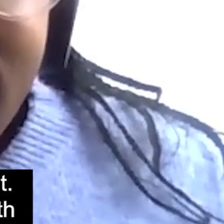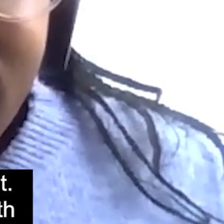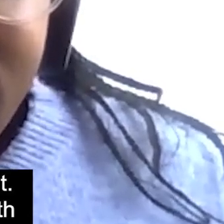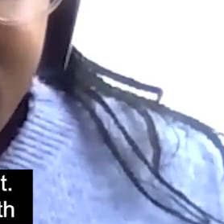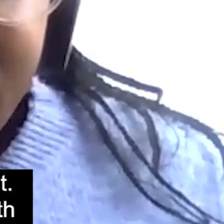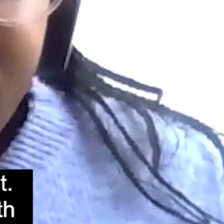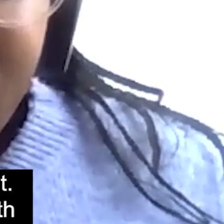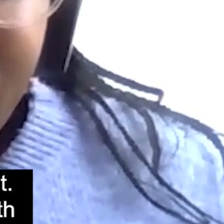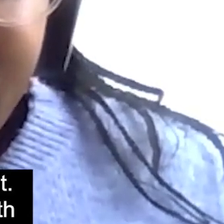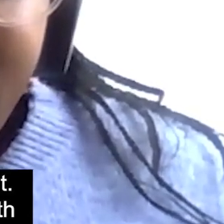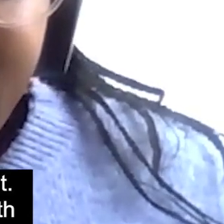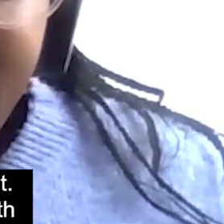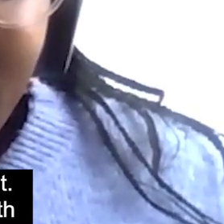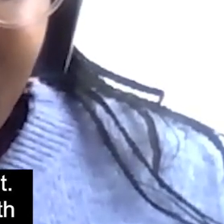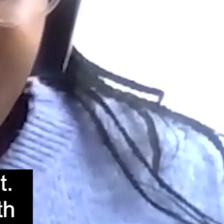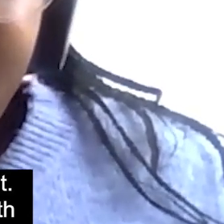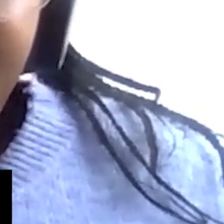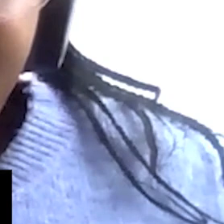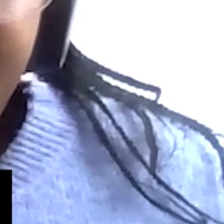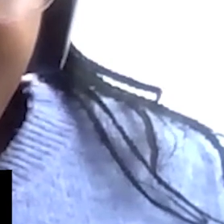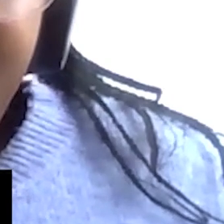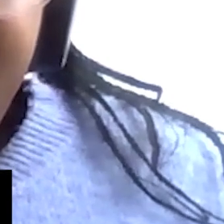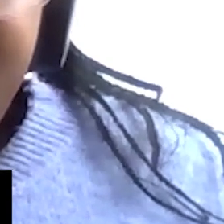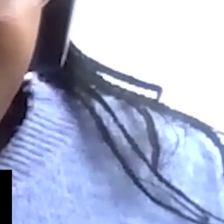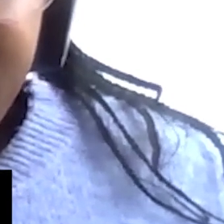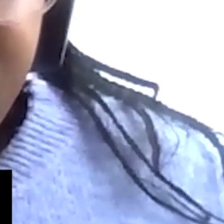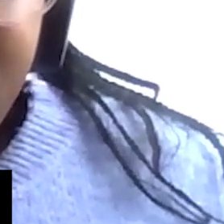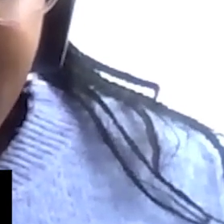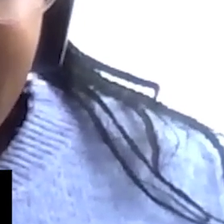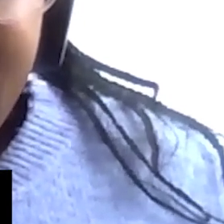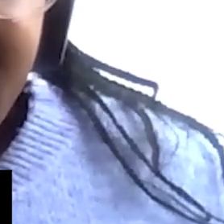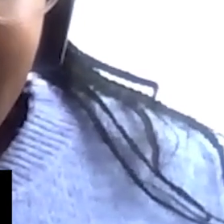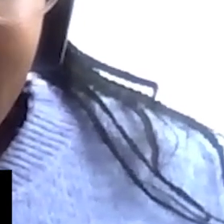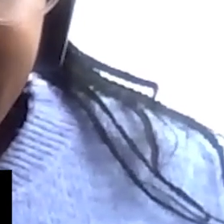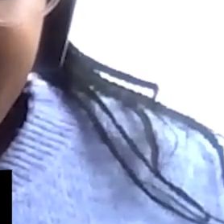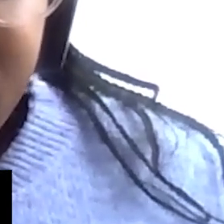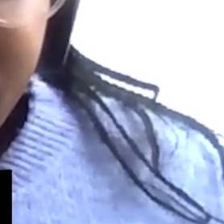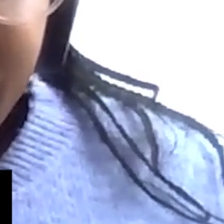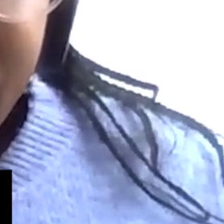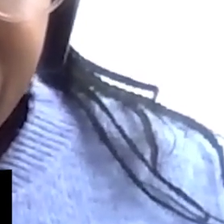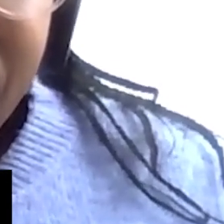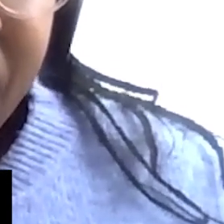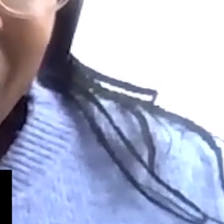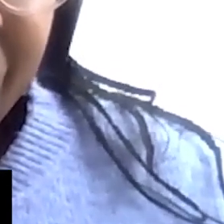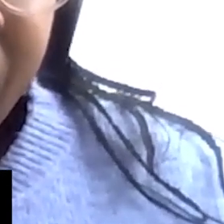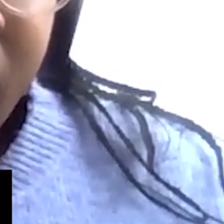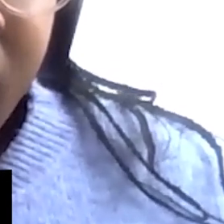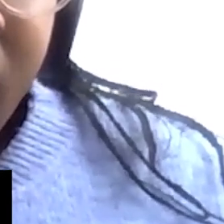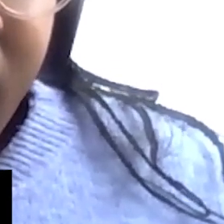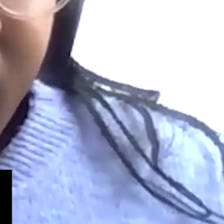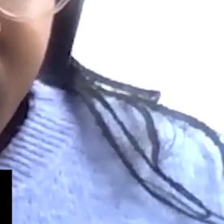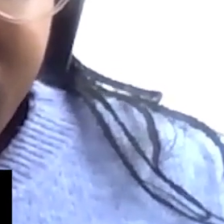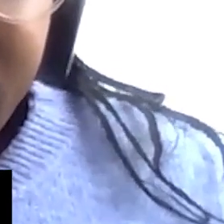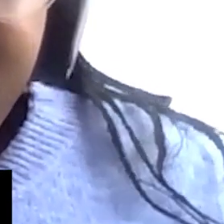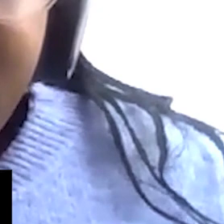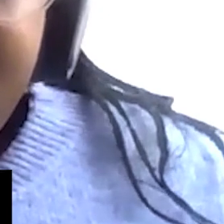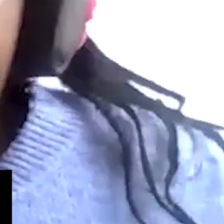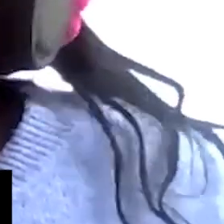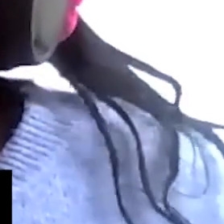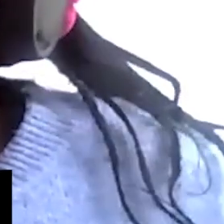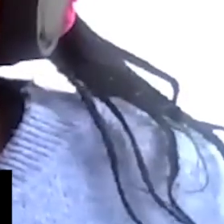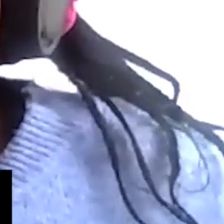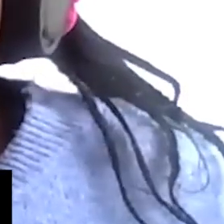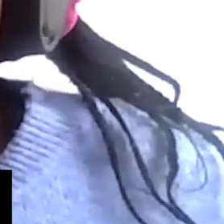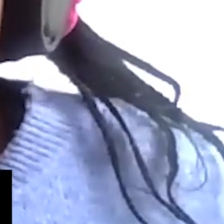I noticed that kids wouldn't hang out with me at lunch times and at break times. I had